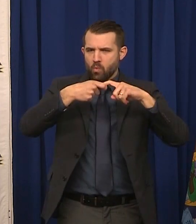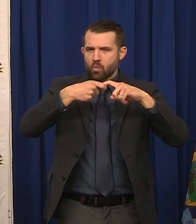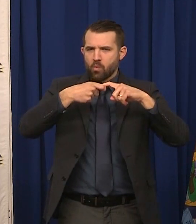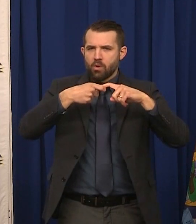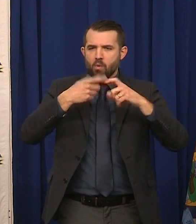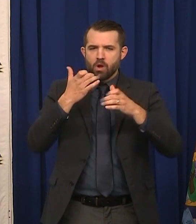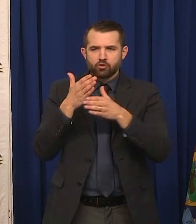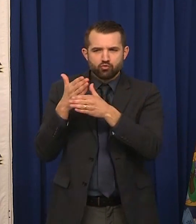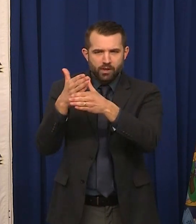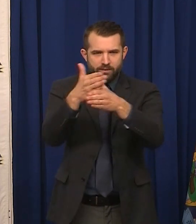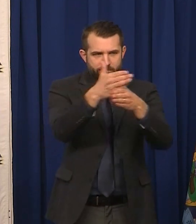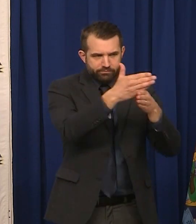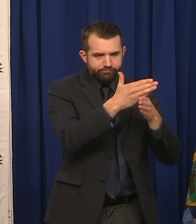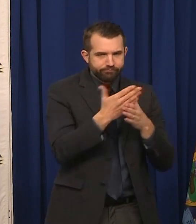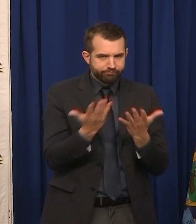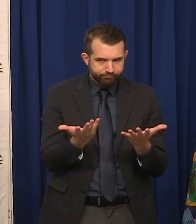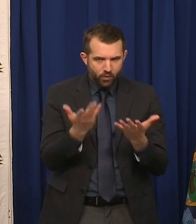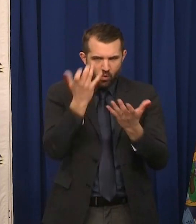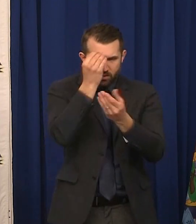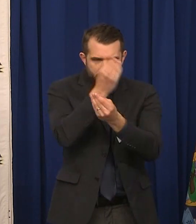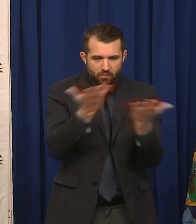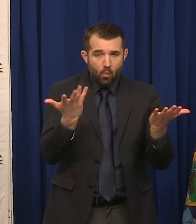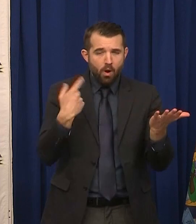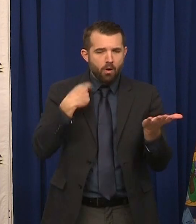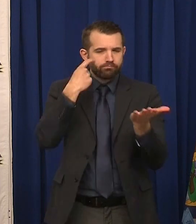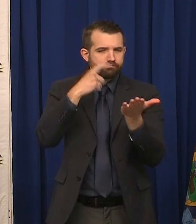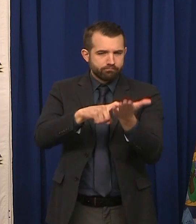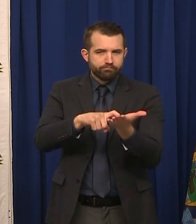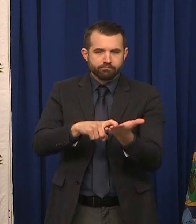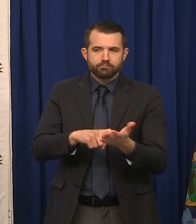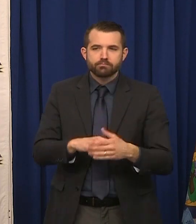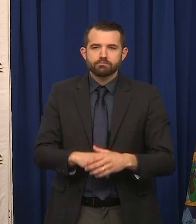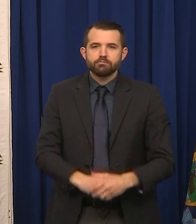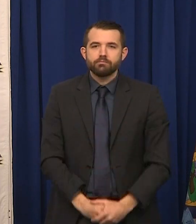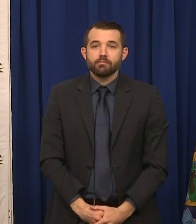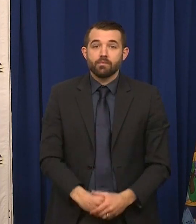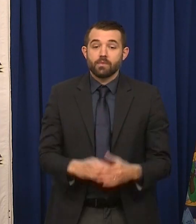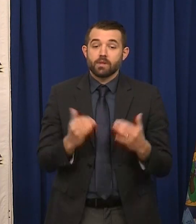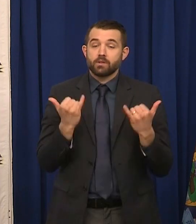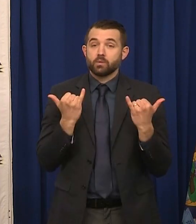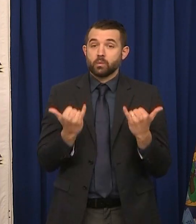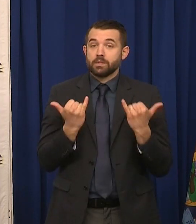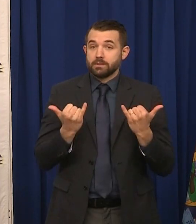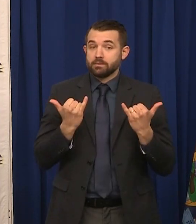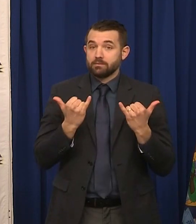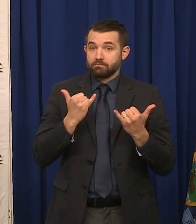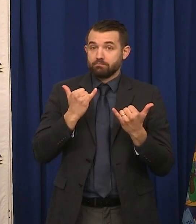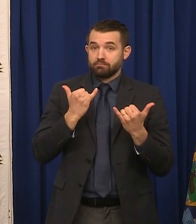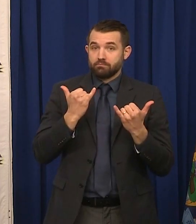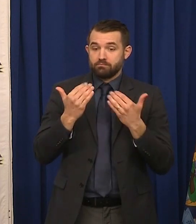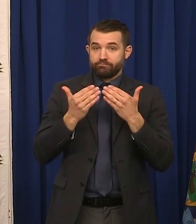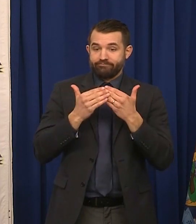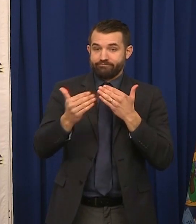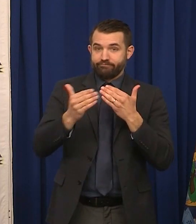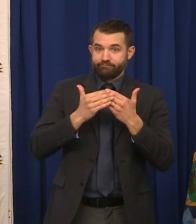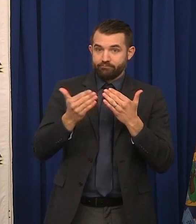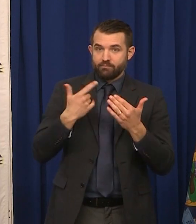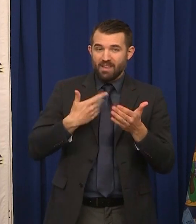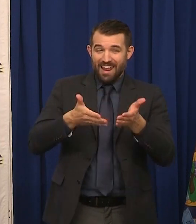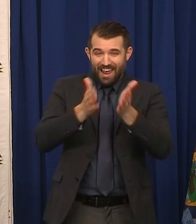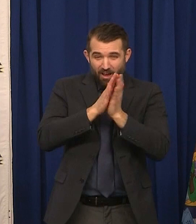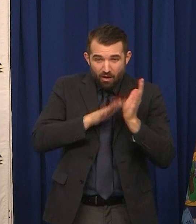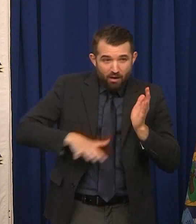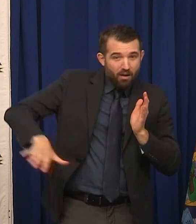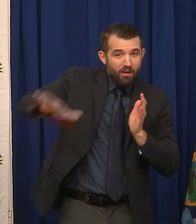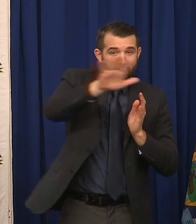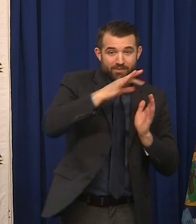note that at a time when we are asking everyone in the state to stay home where